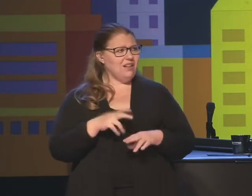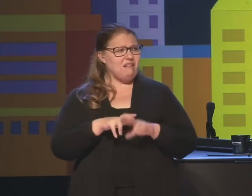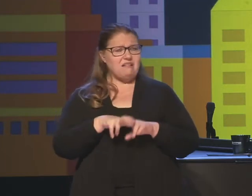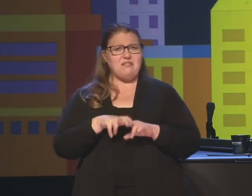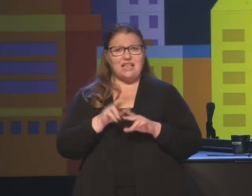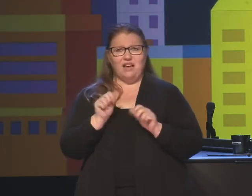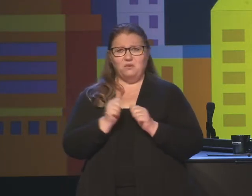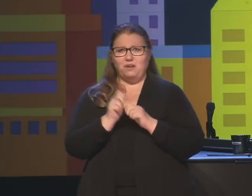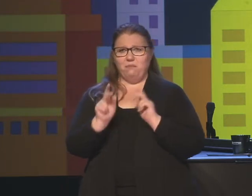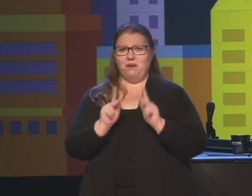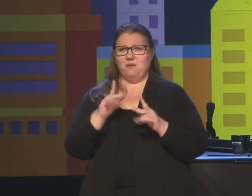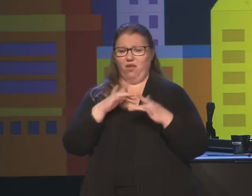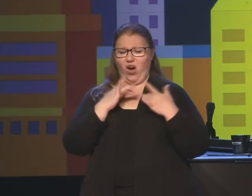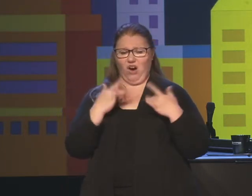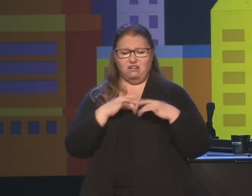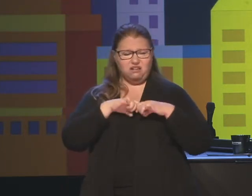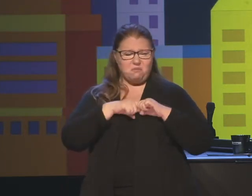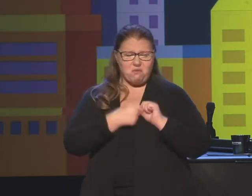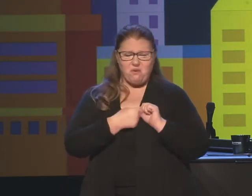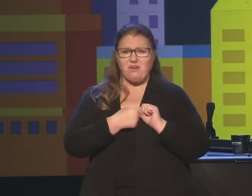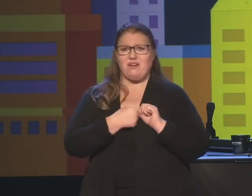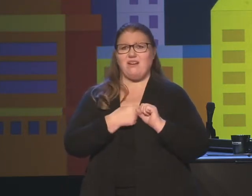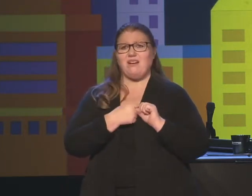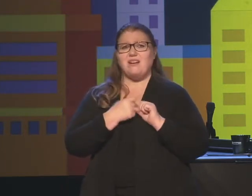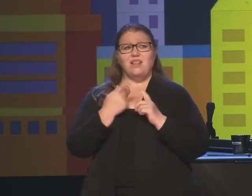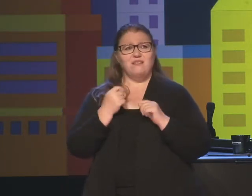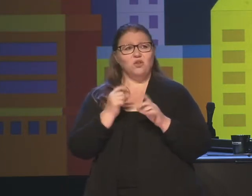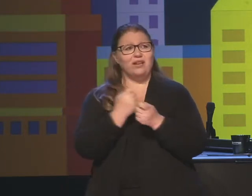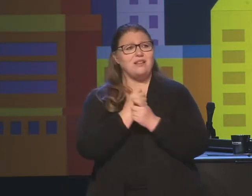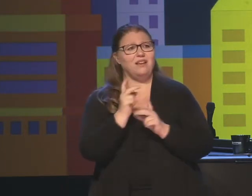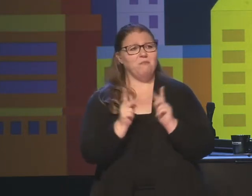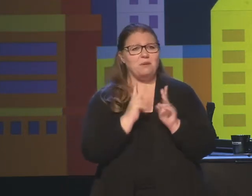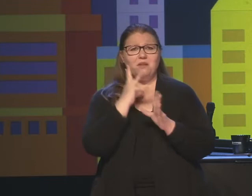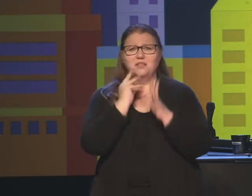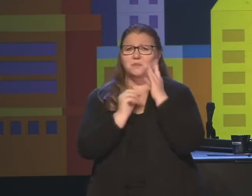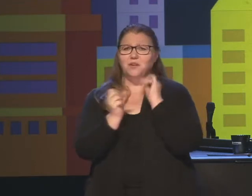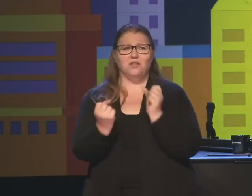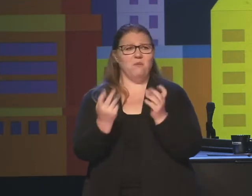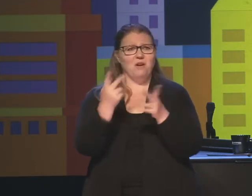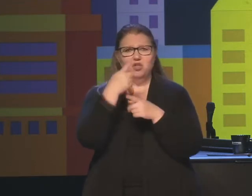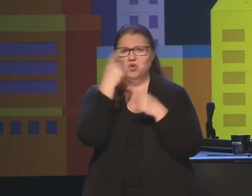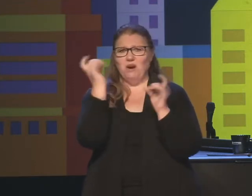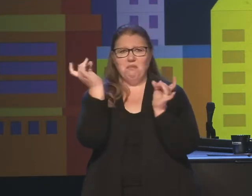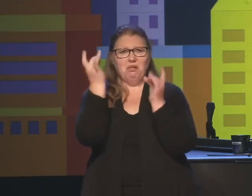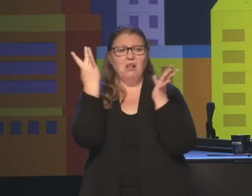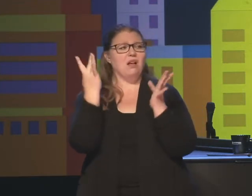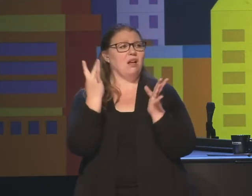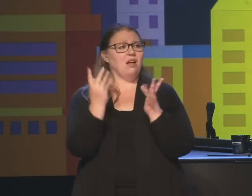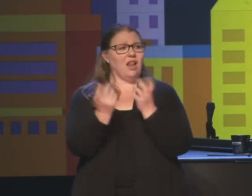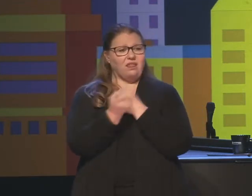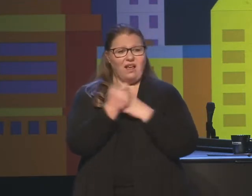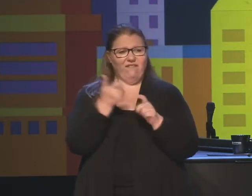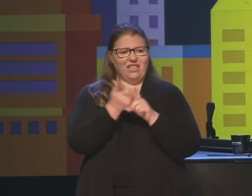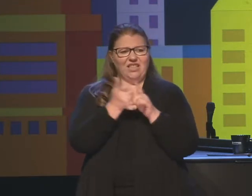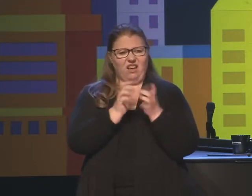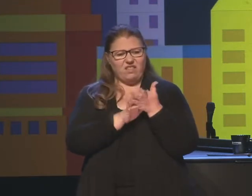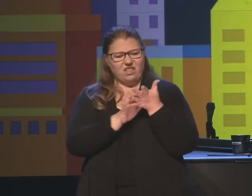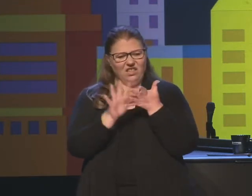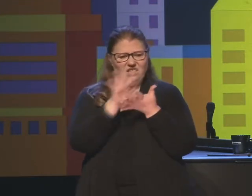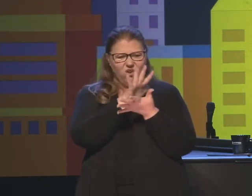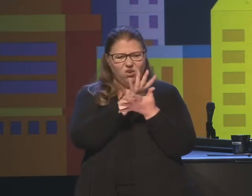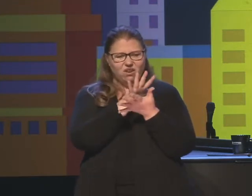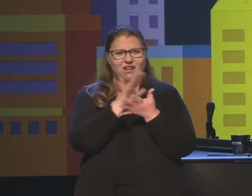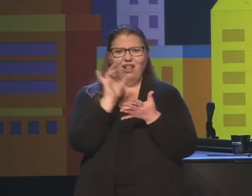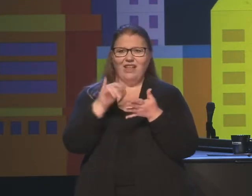hearts are just broken as they've tried and sought to love people who've gone through so much trauma, like love itself has been distorted. So that's